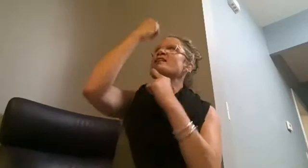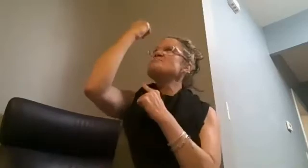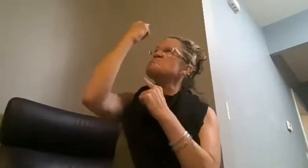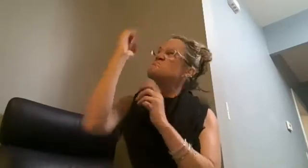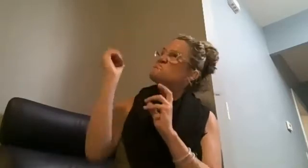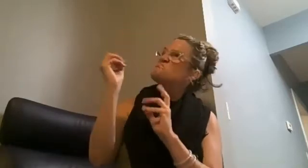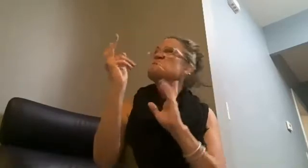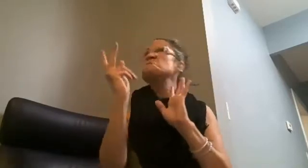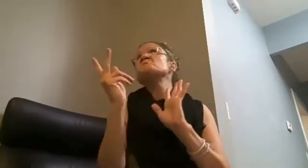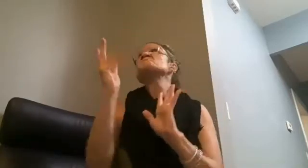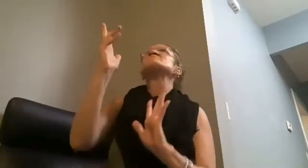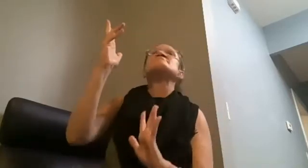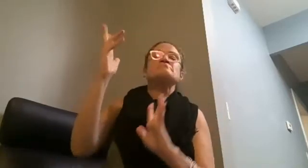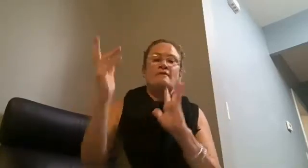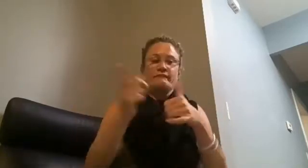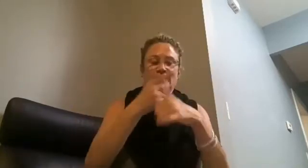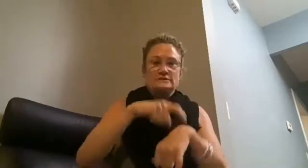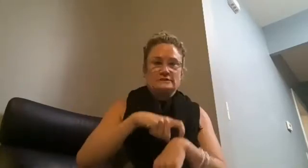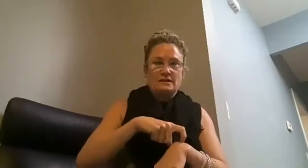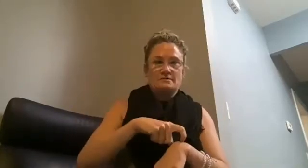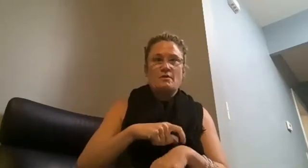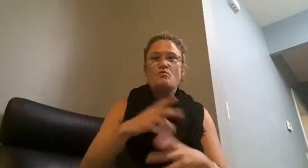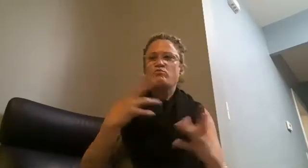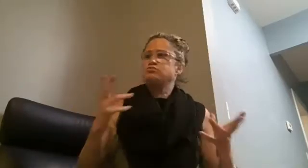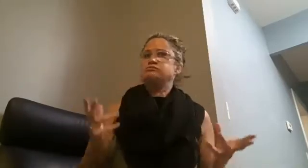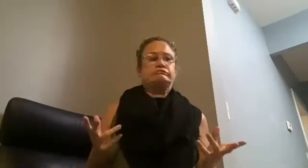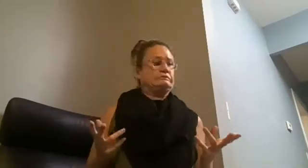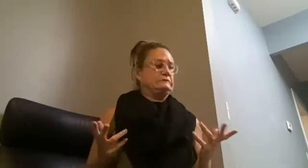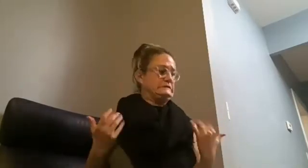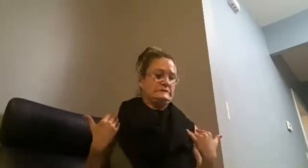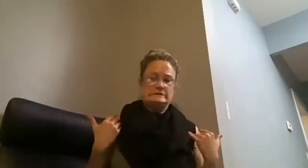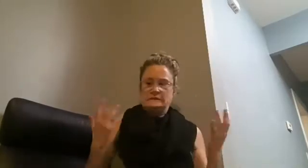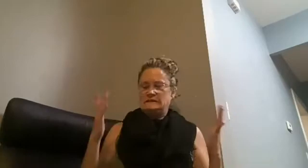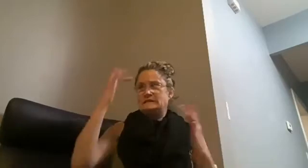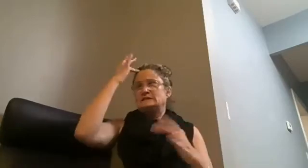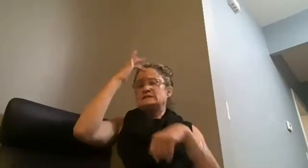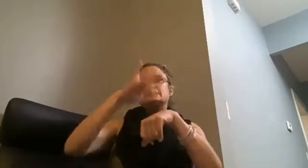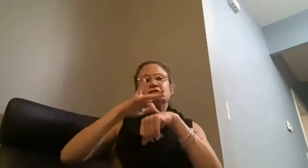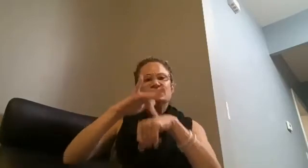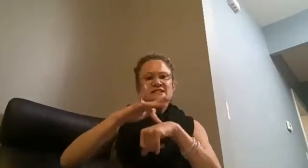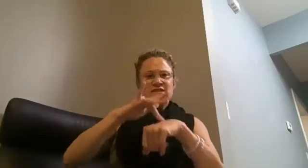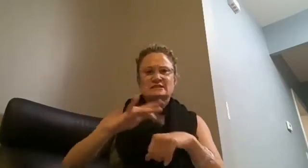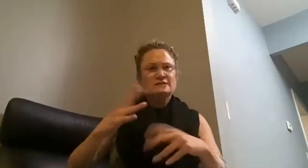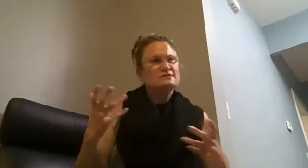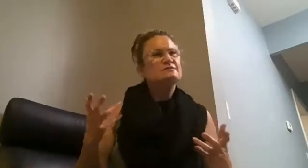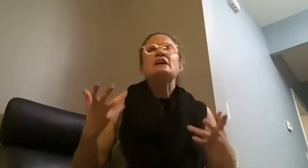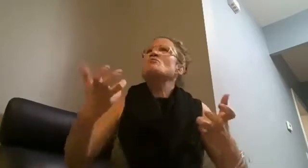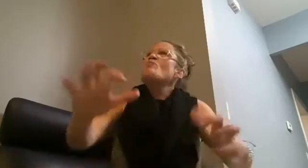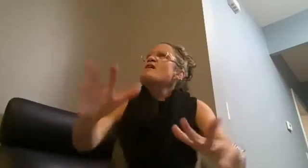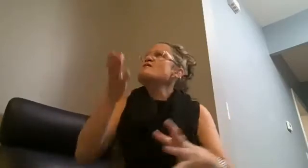happened, but it was the first time that I seemed incapable of getting rid of it. With no intent of drinking, no wanting to drink, I just could not